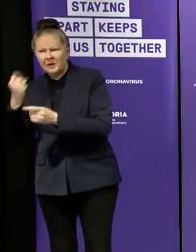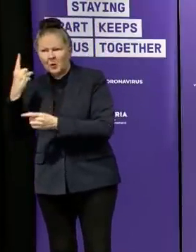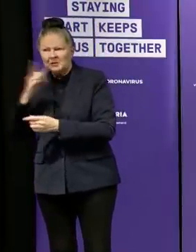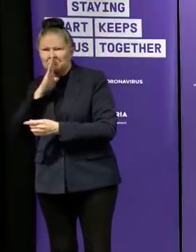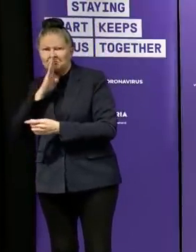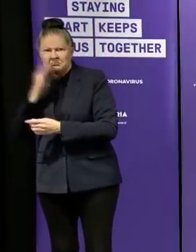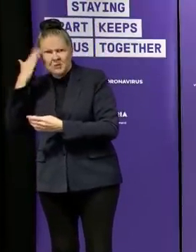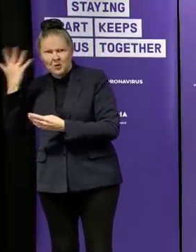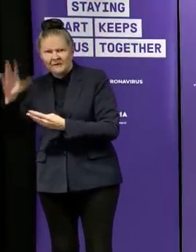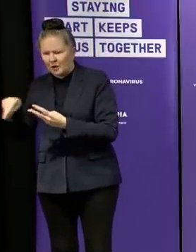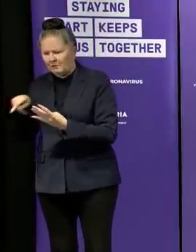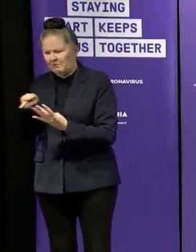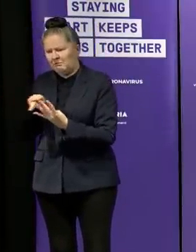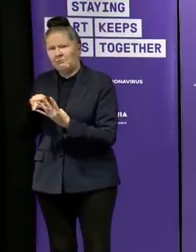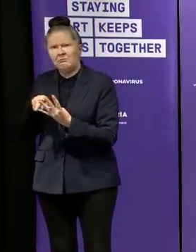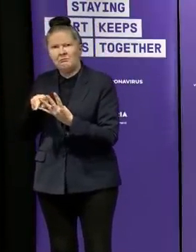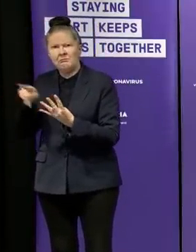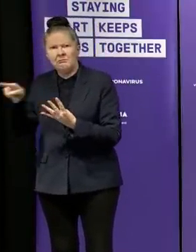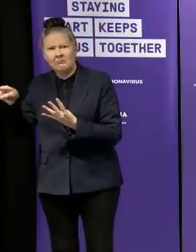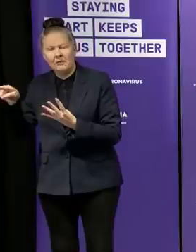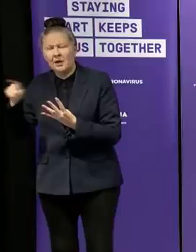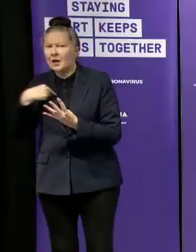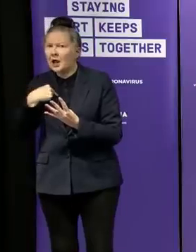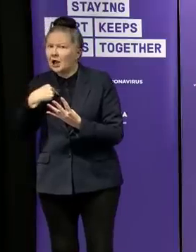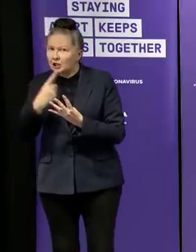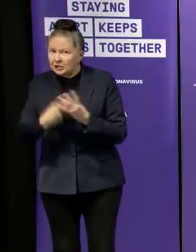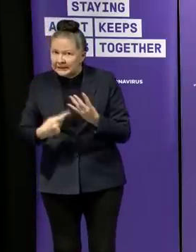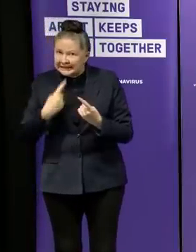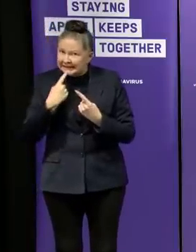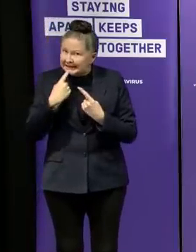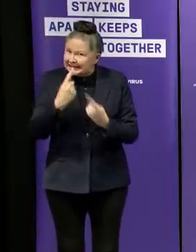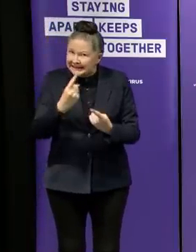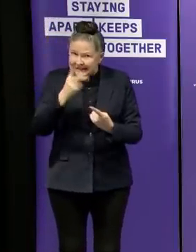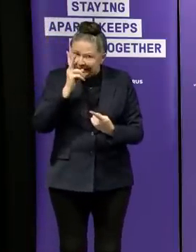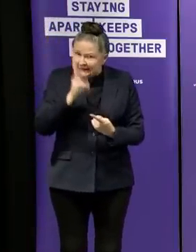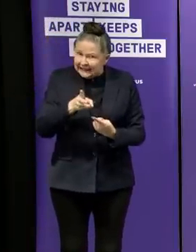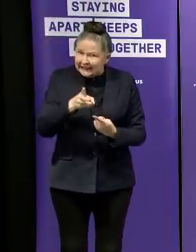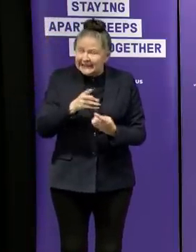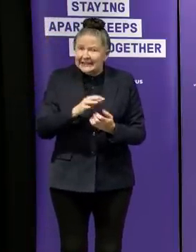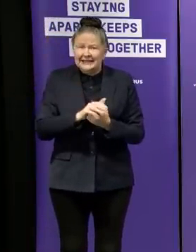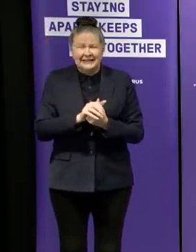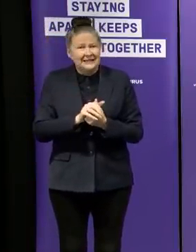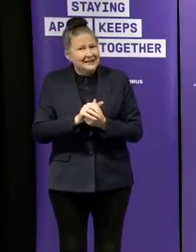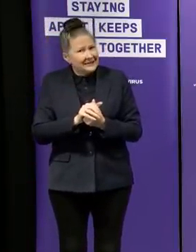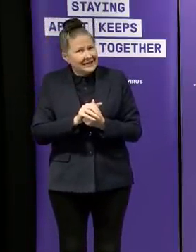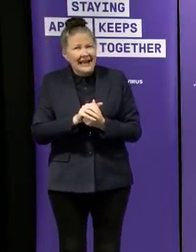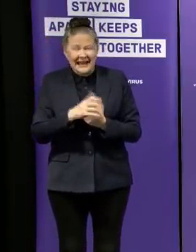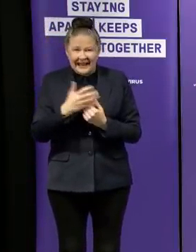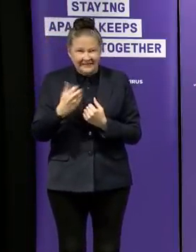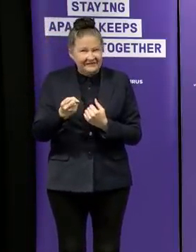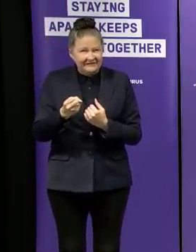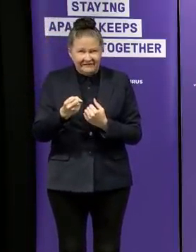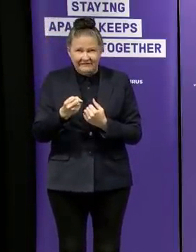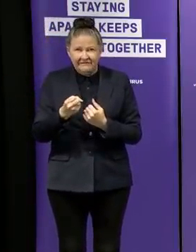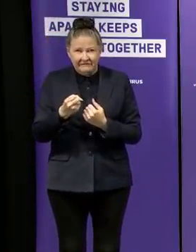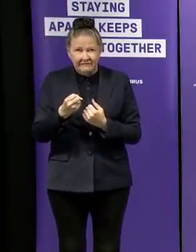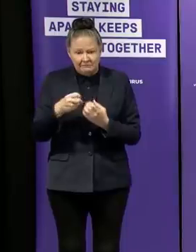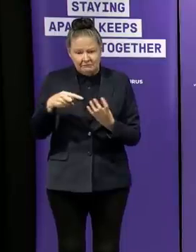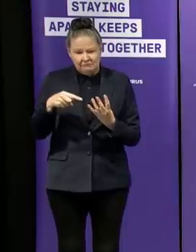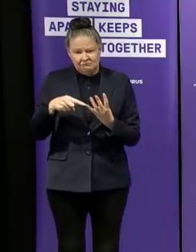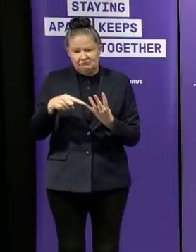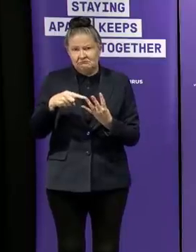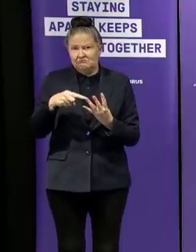So that's really just to emphasise that there's at least another unidentified